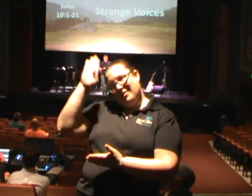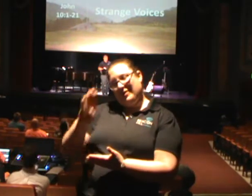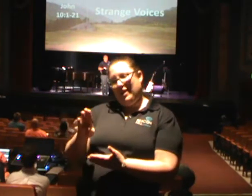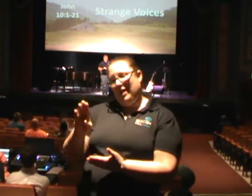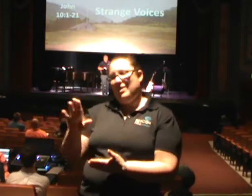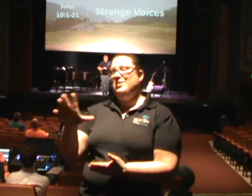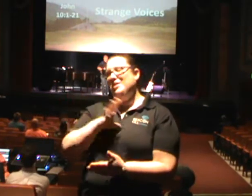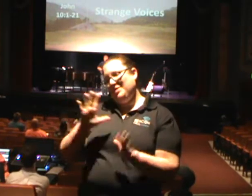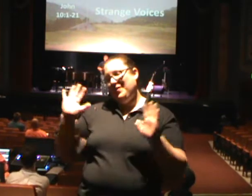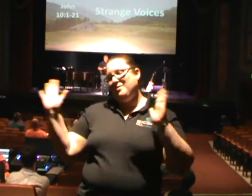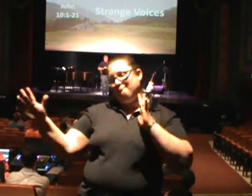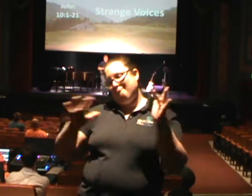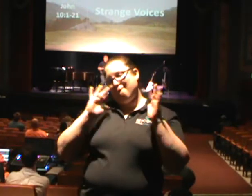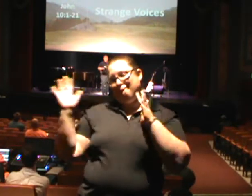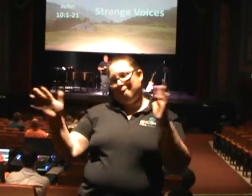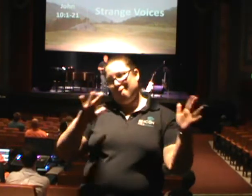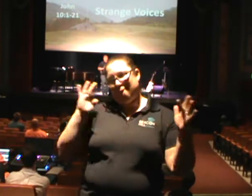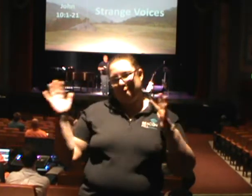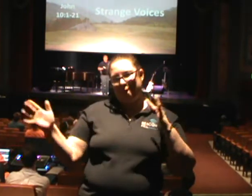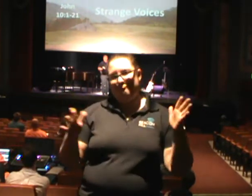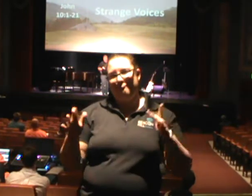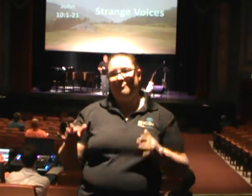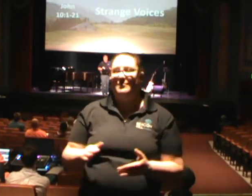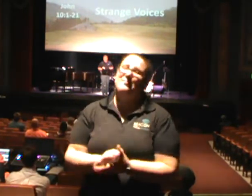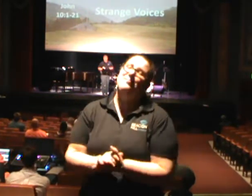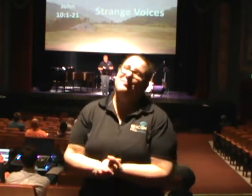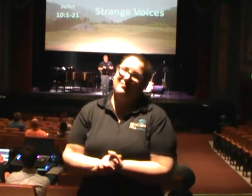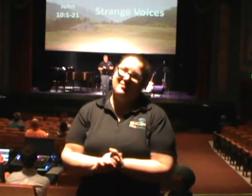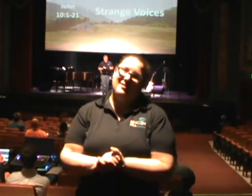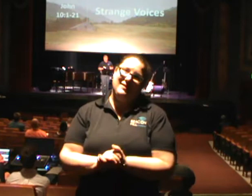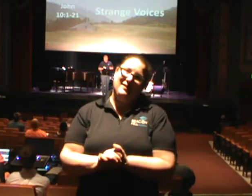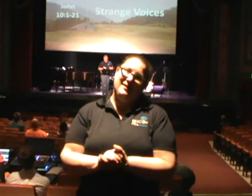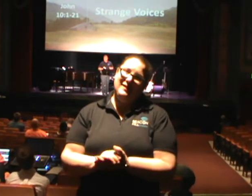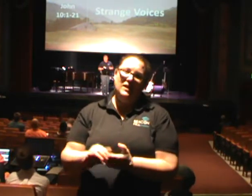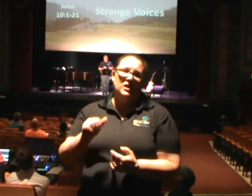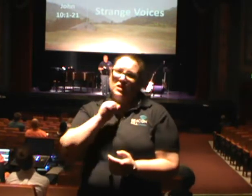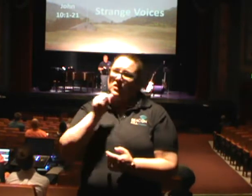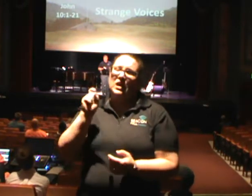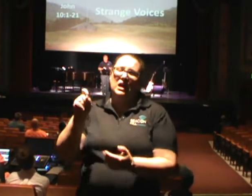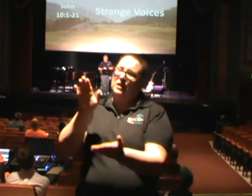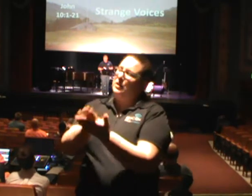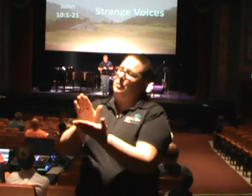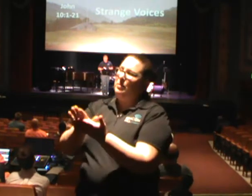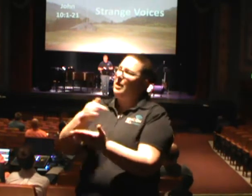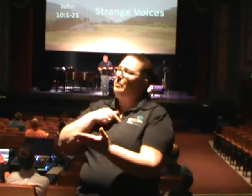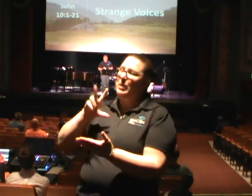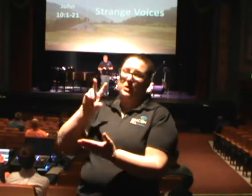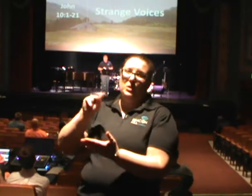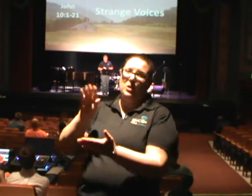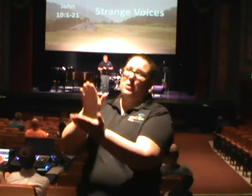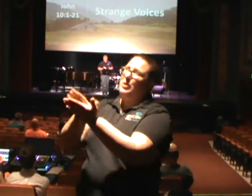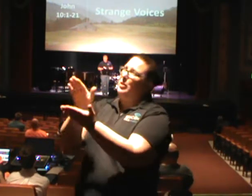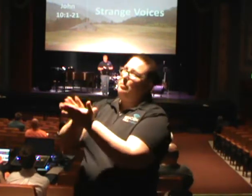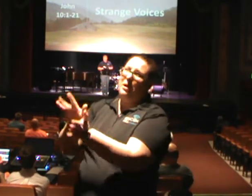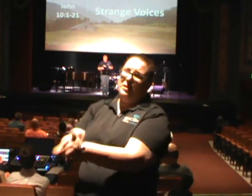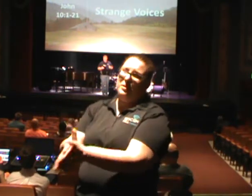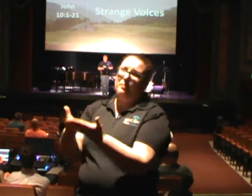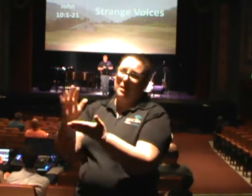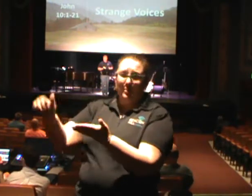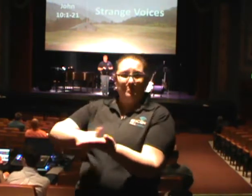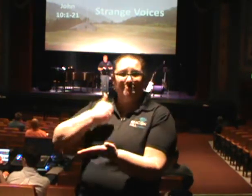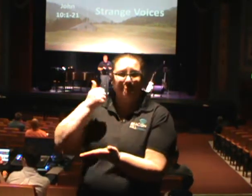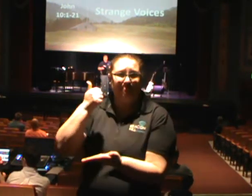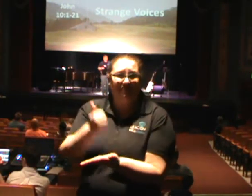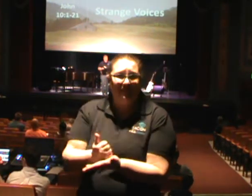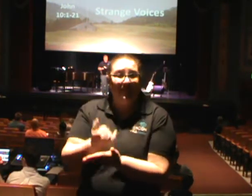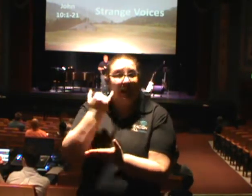right to clap the church, by the way. If God is telling you something, you ain't a father to me, you're a father to the Word of God. Amen? If you're